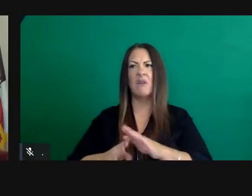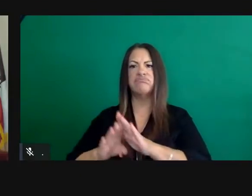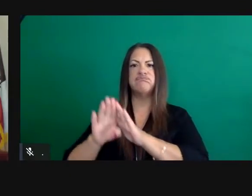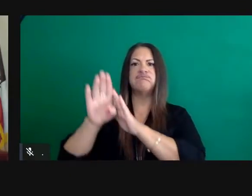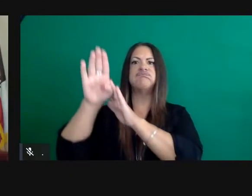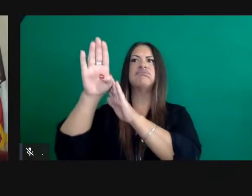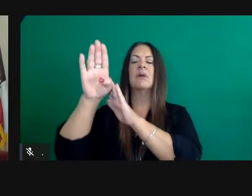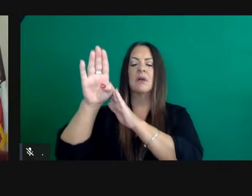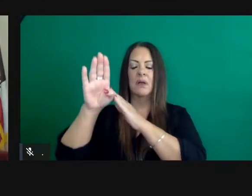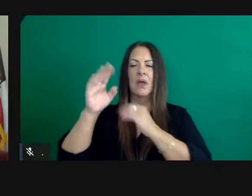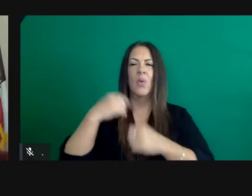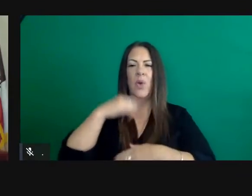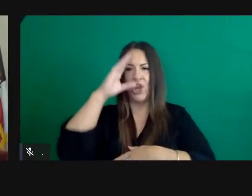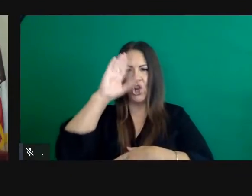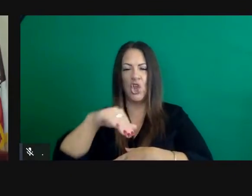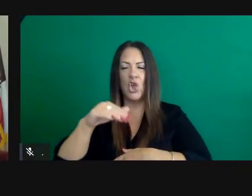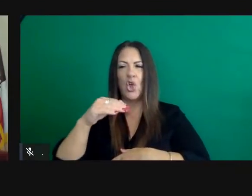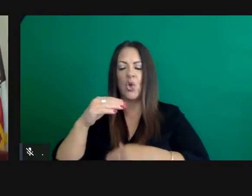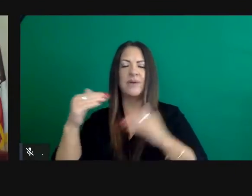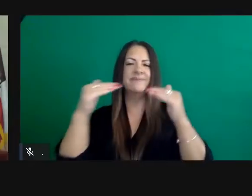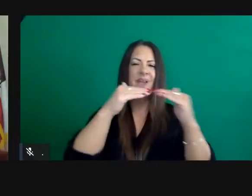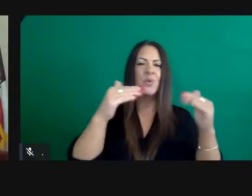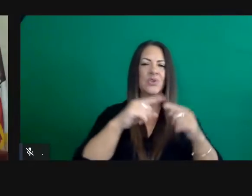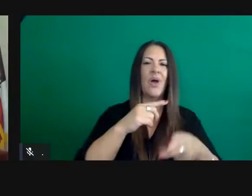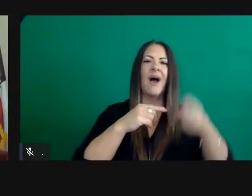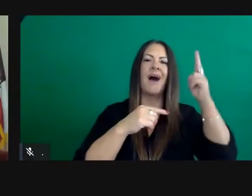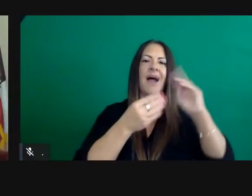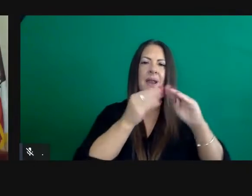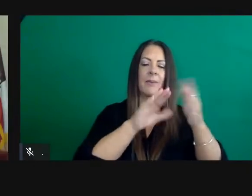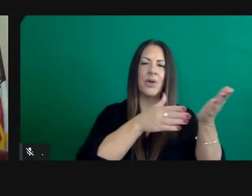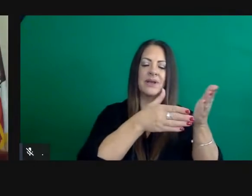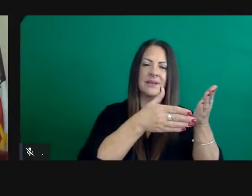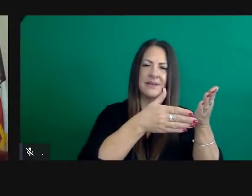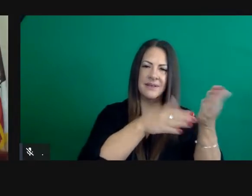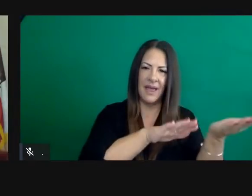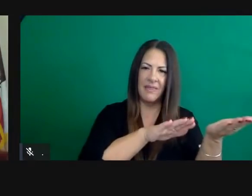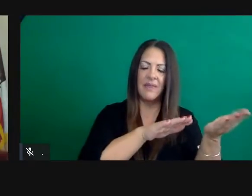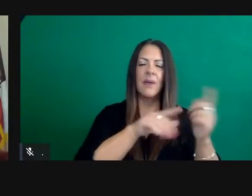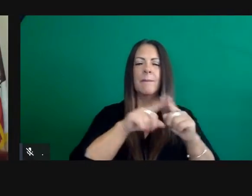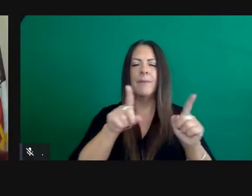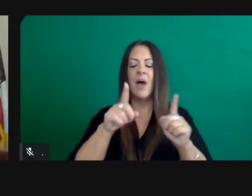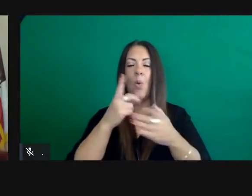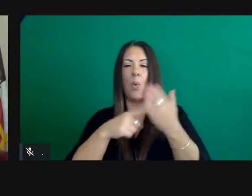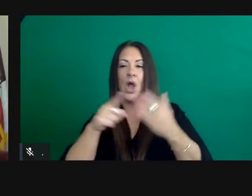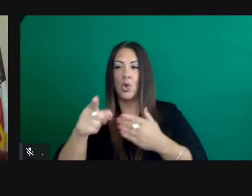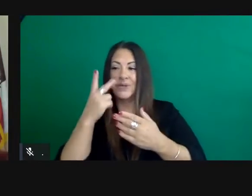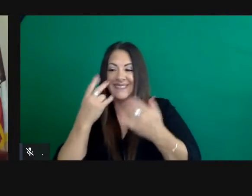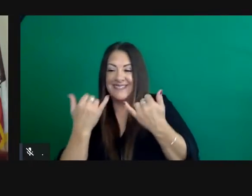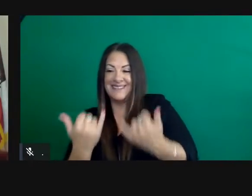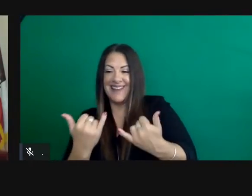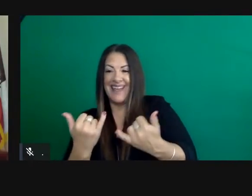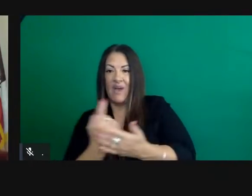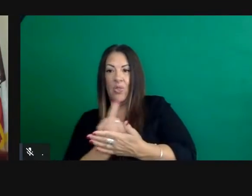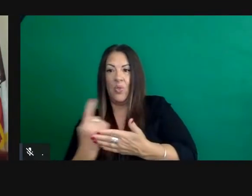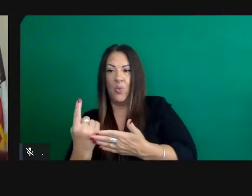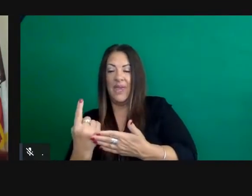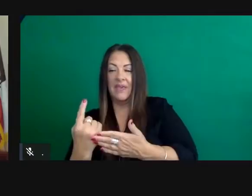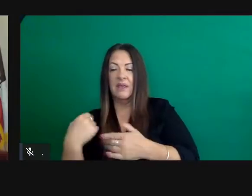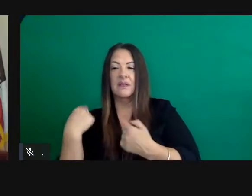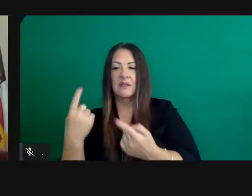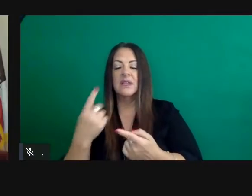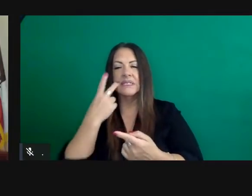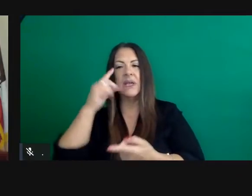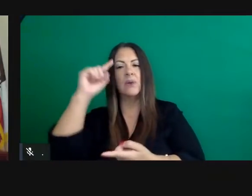of deaths at some point, and we did see that. I think what you're seeing over the past week is a reduction in the number of deaths to